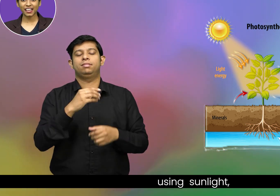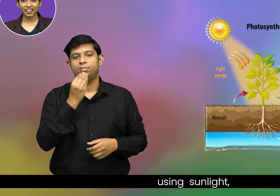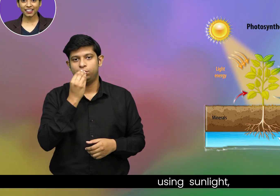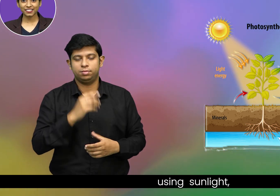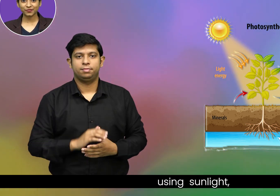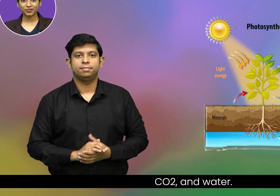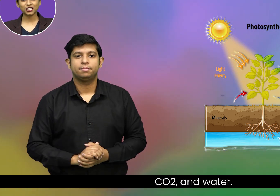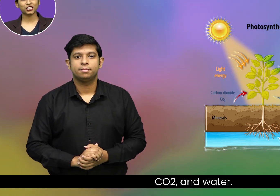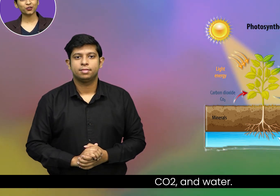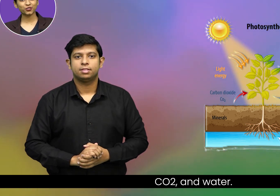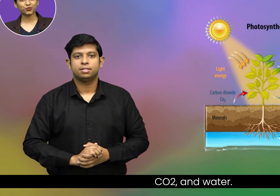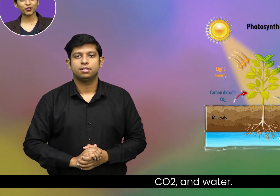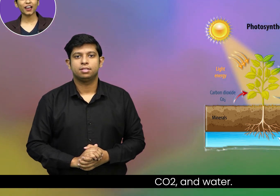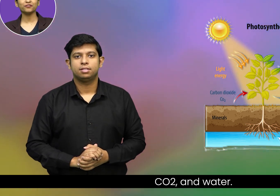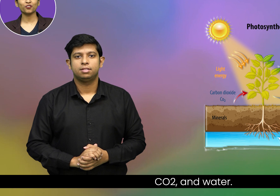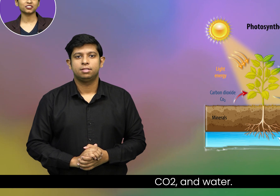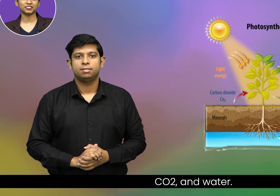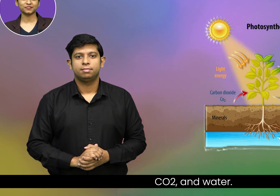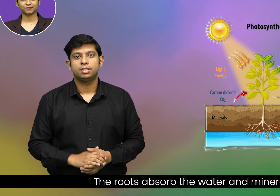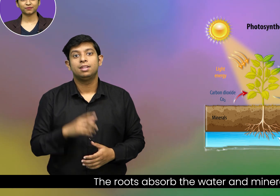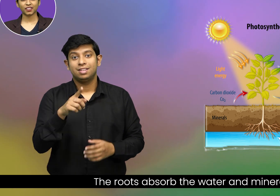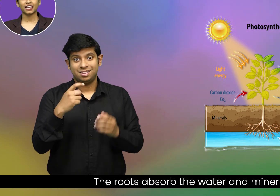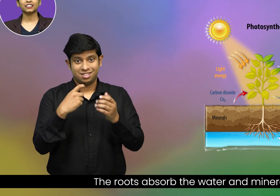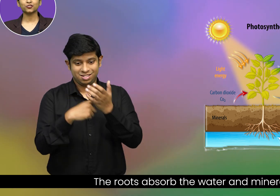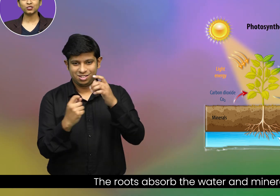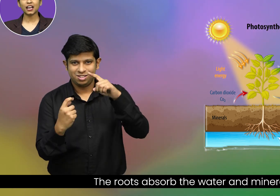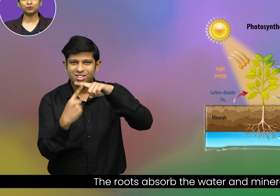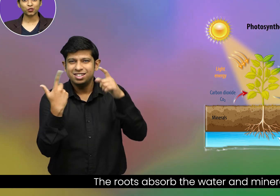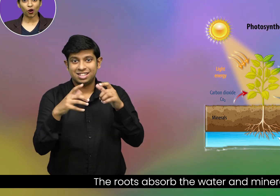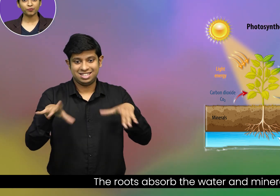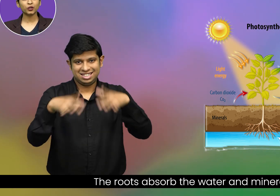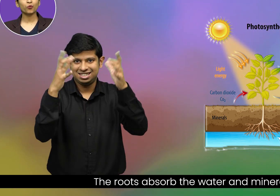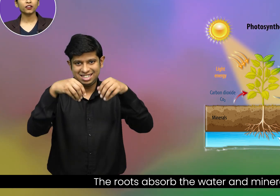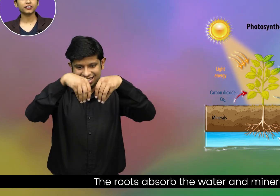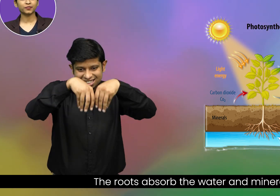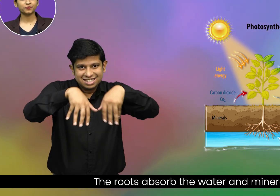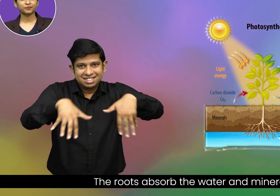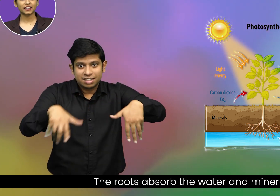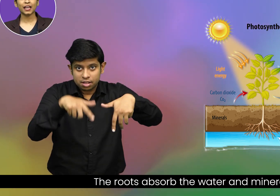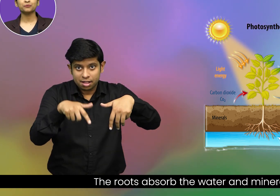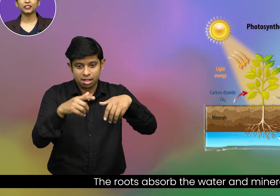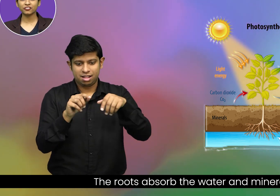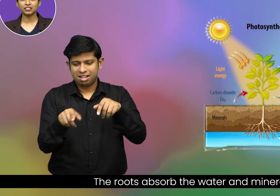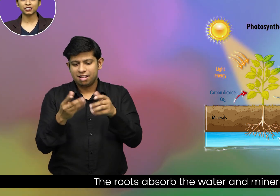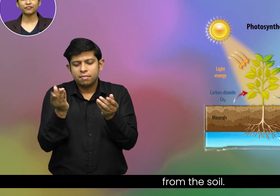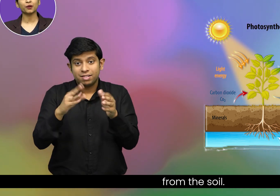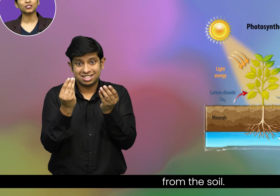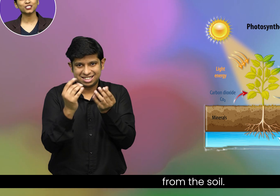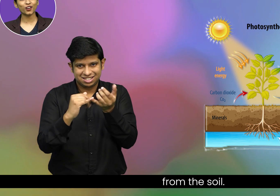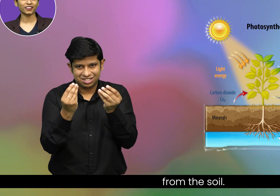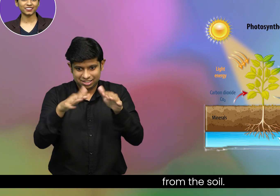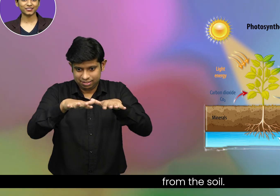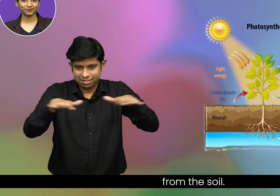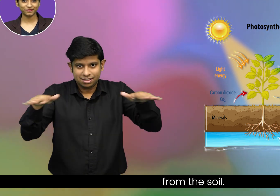Using sunlight, CO2 and water. The roots absorb the water and minerals from